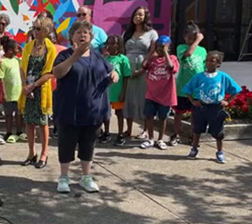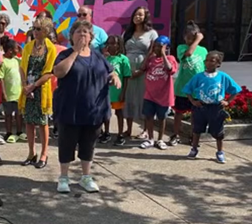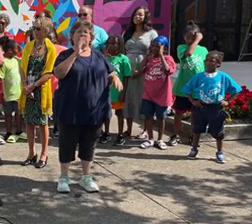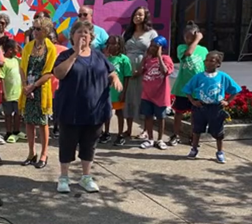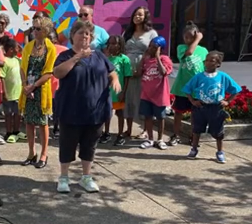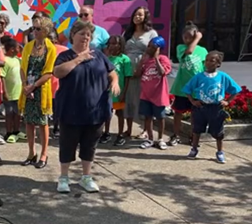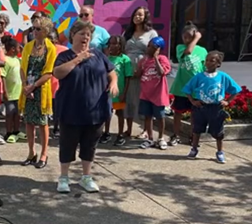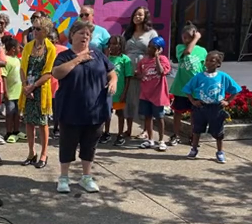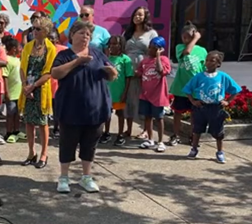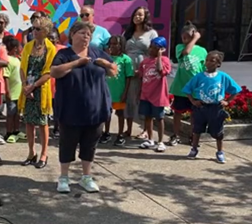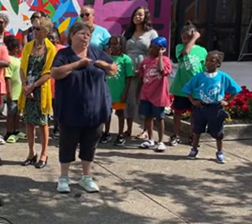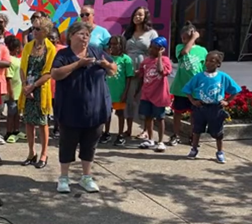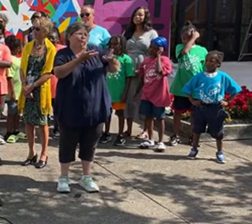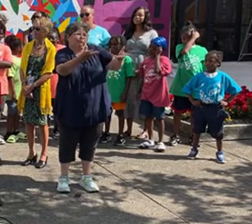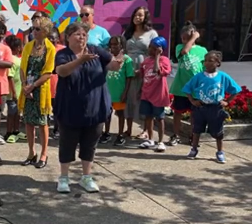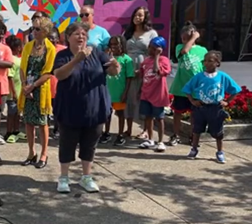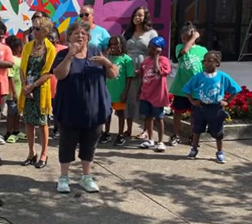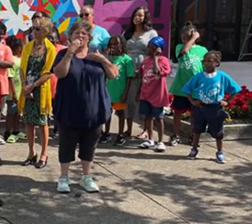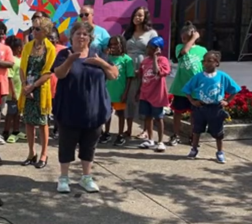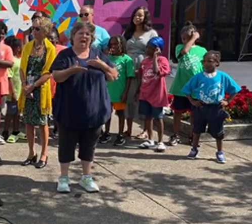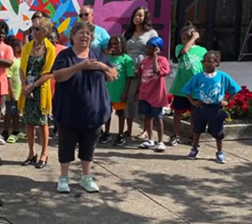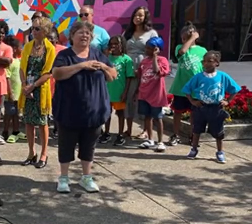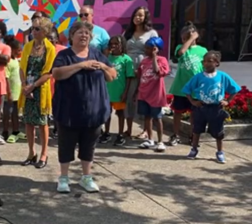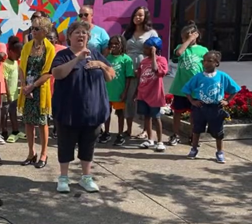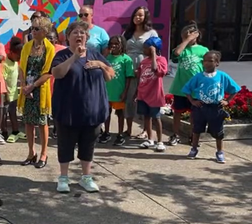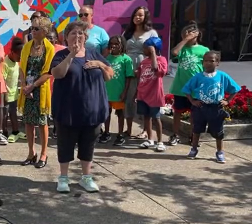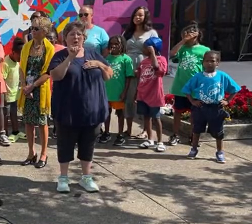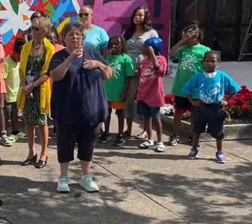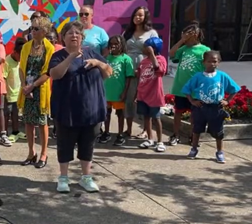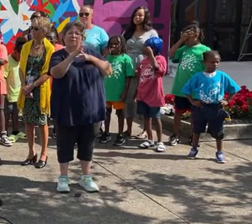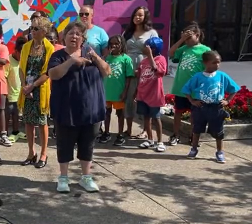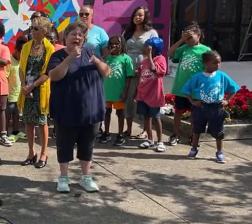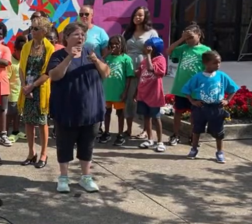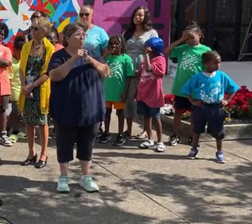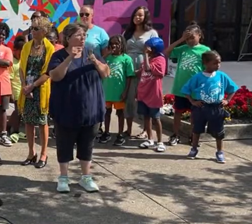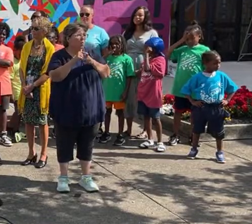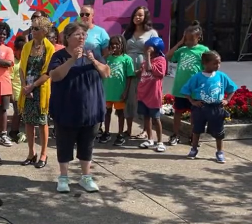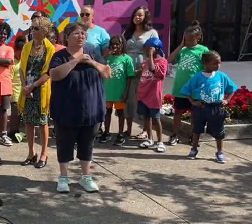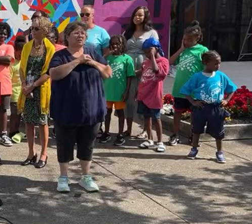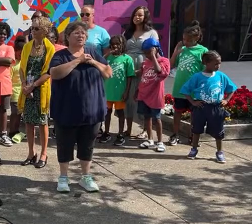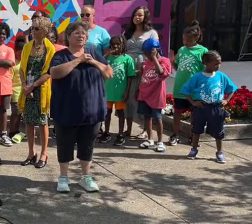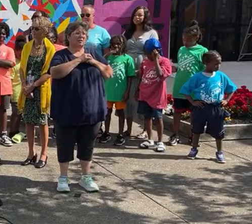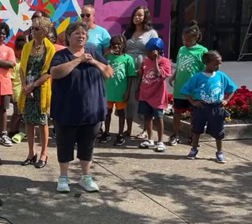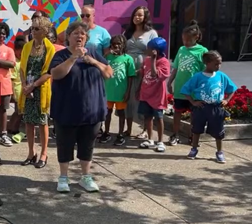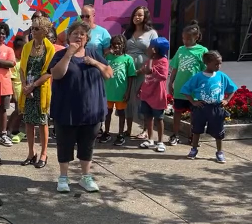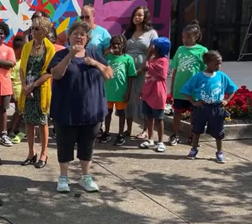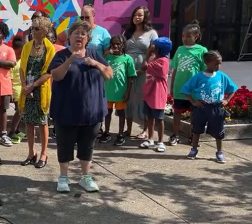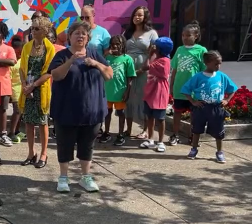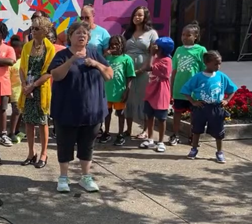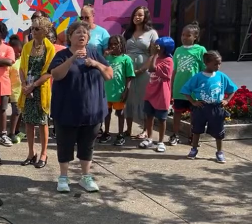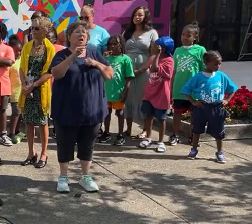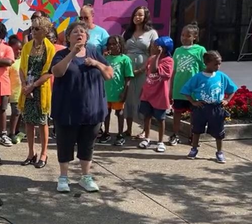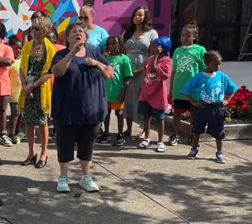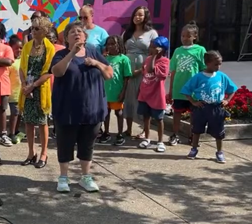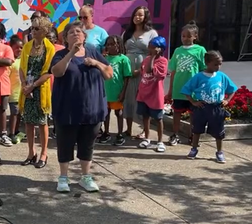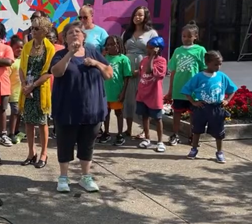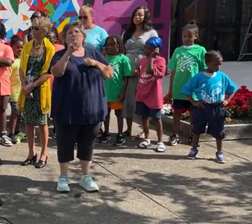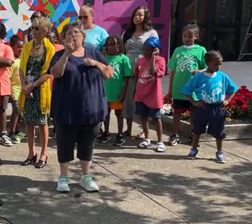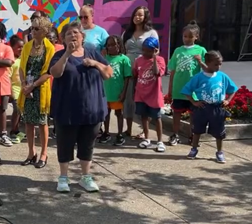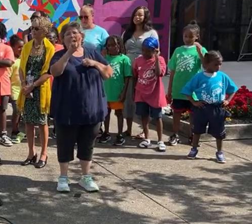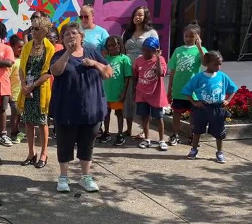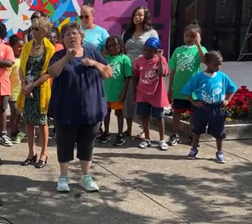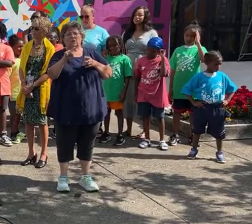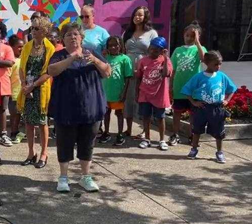I always do, from the heart. So I want to thank Aaron for the kind words. I want to thank Mr. Polenkosh for 10